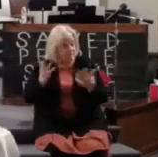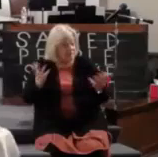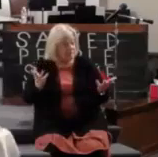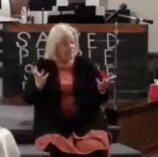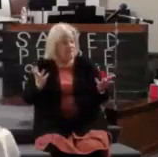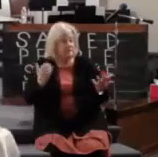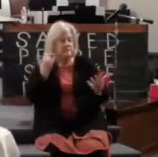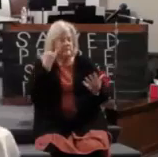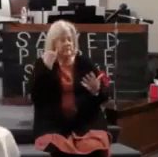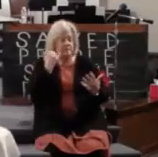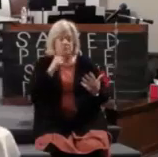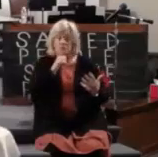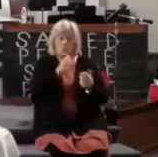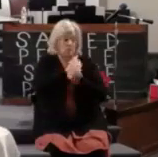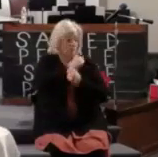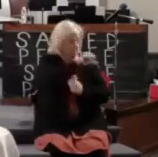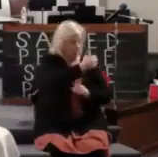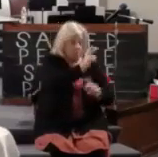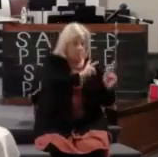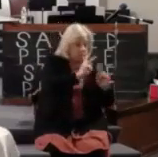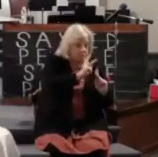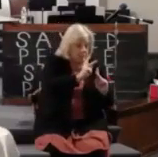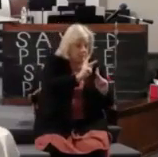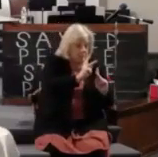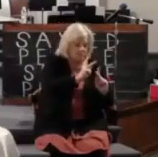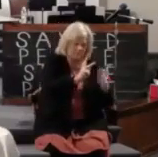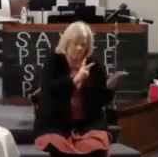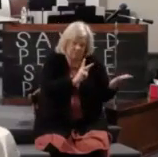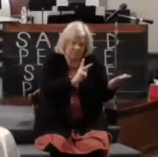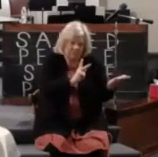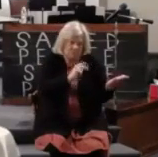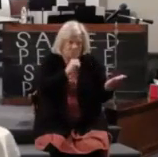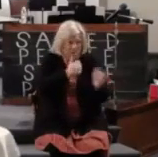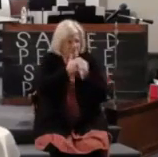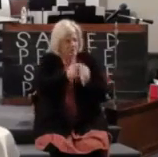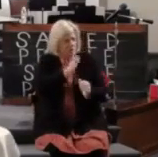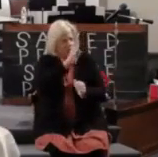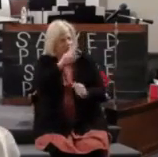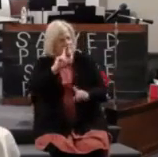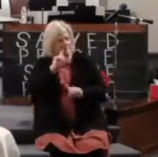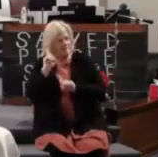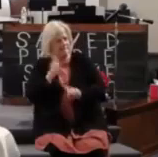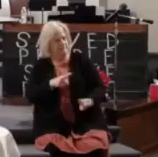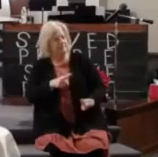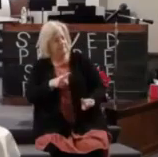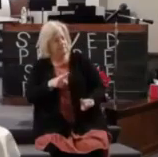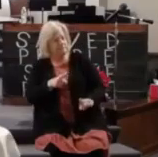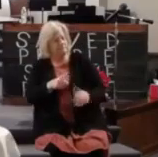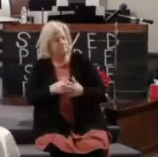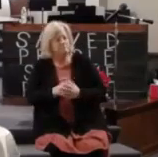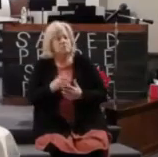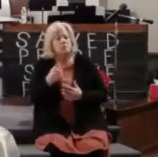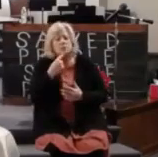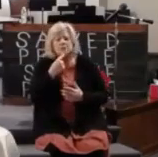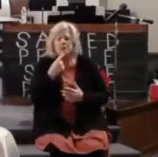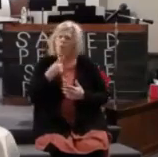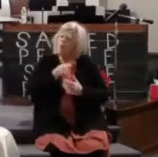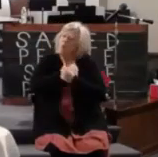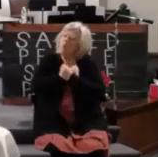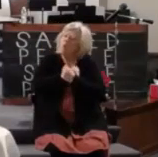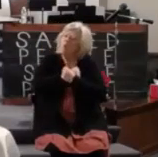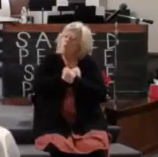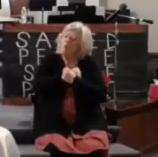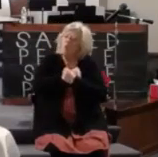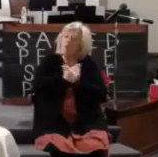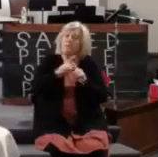if we don't love others, we're not doing as God has commanded. We don't just say we love,